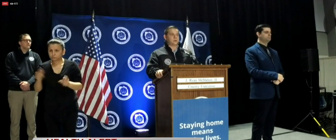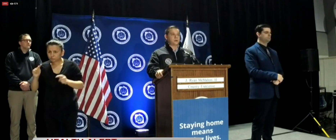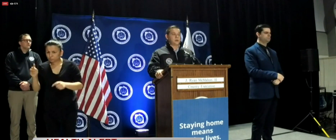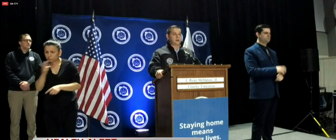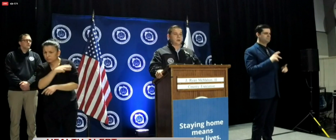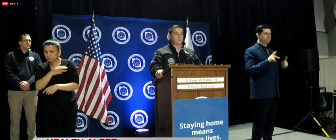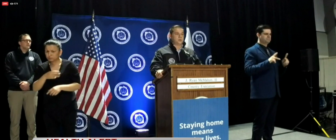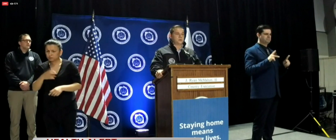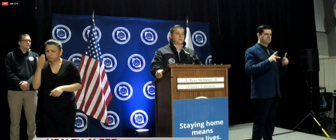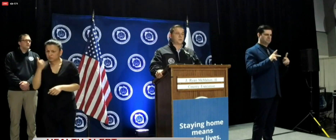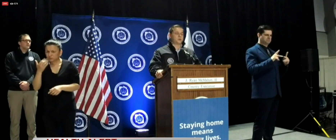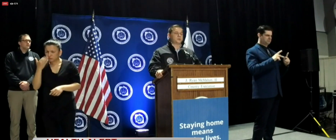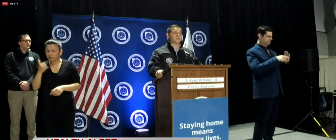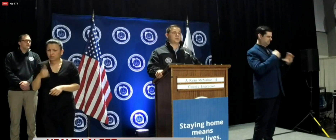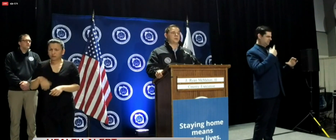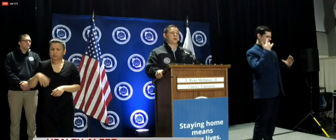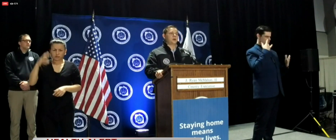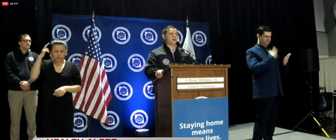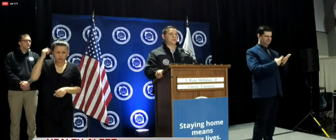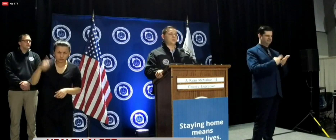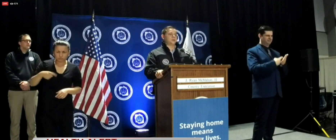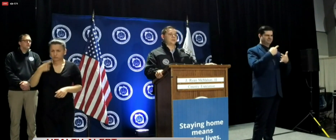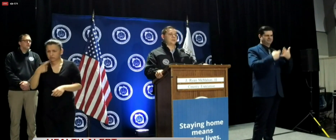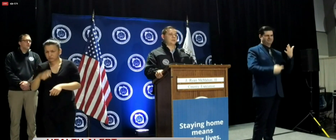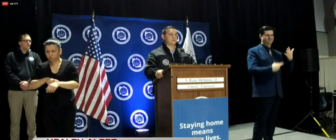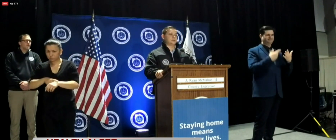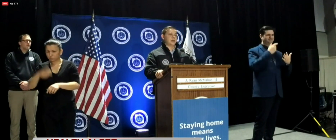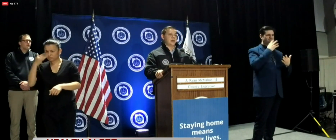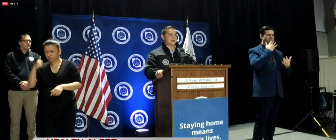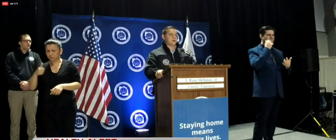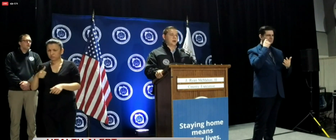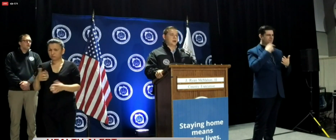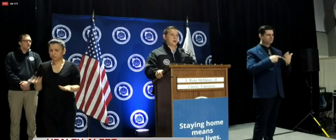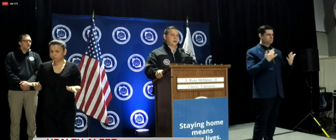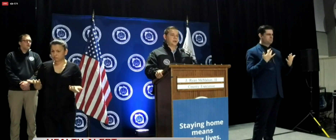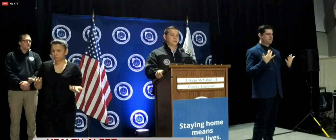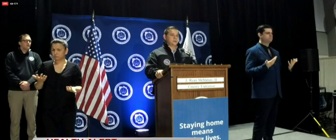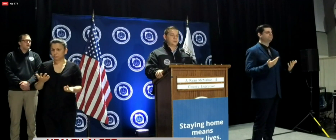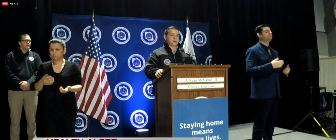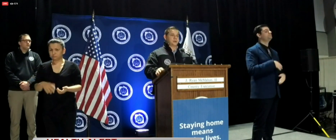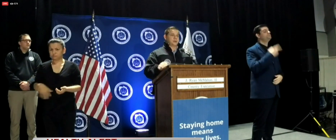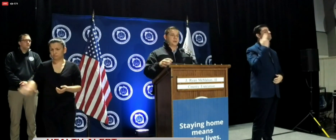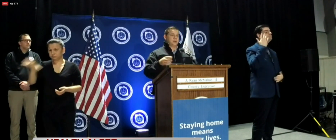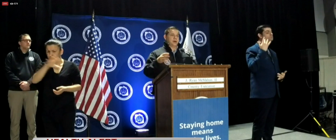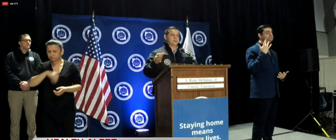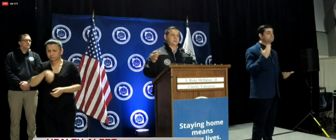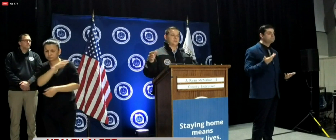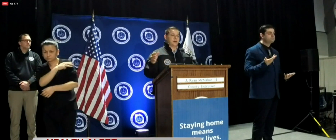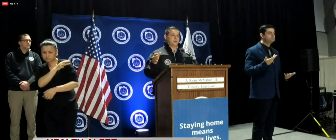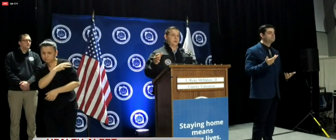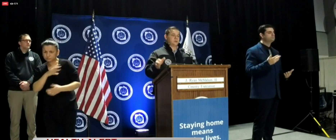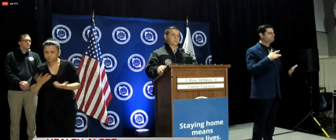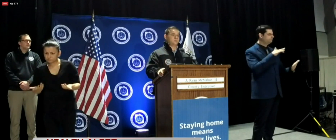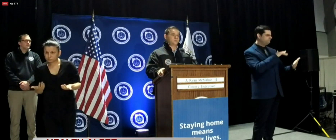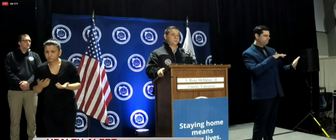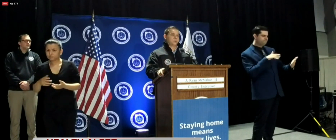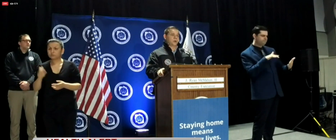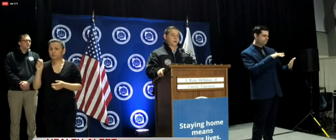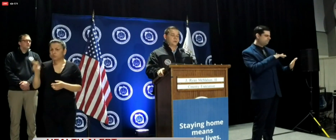out? A person's a person. The reason is that as you study the impacts of the